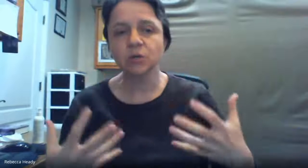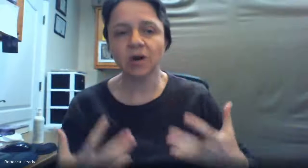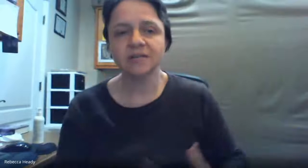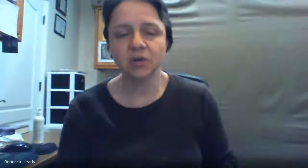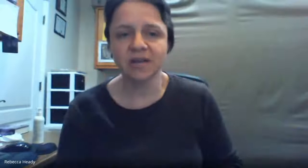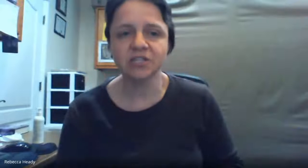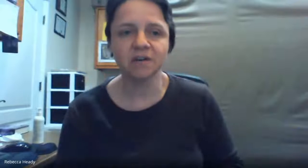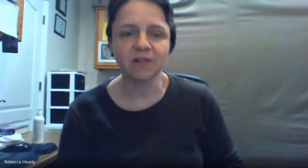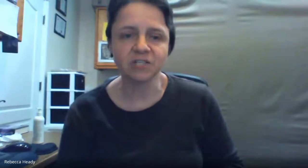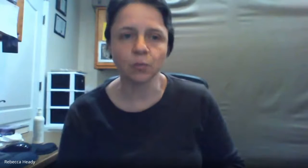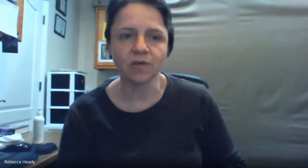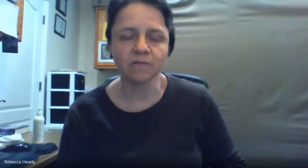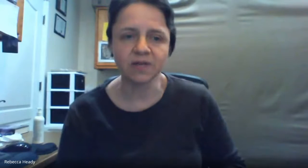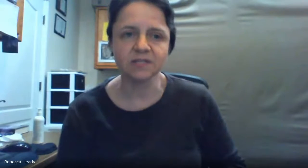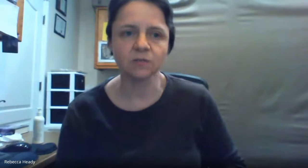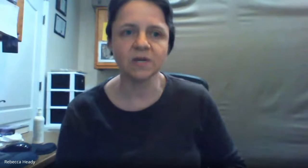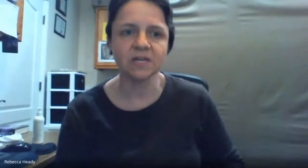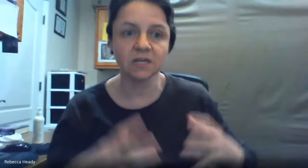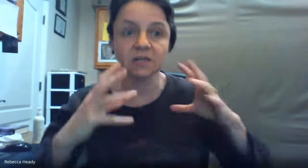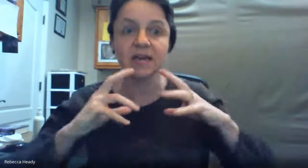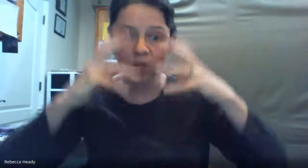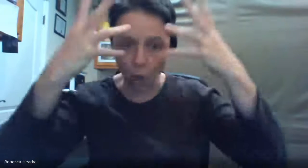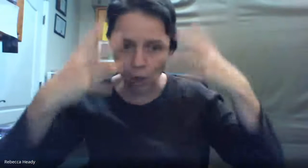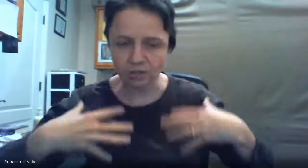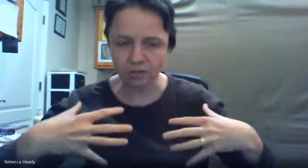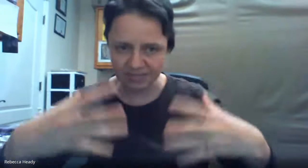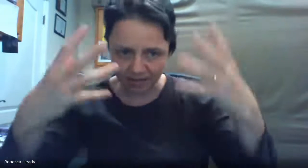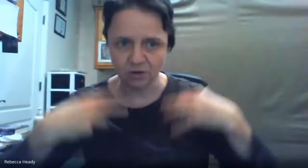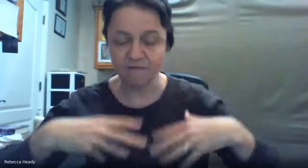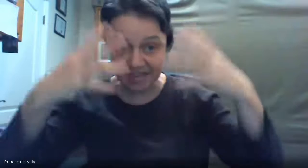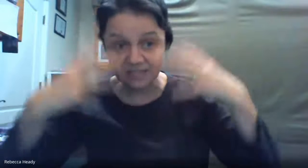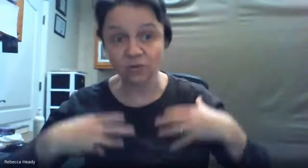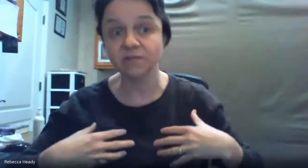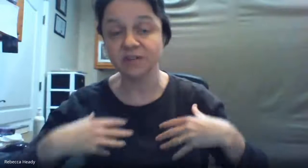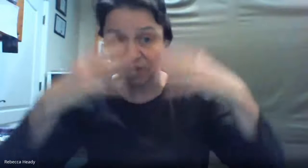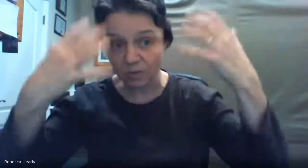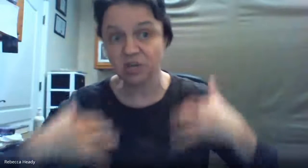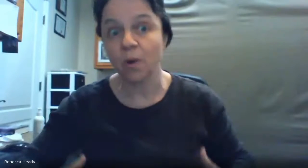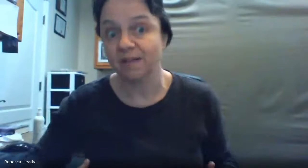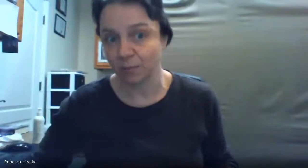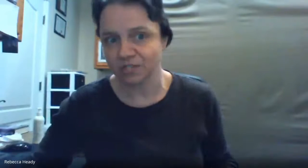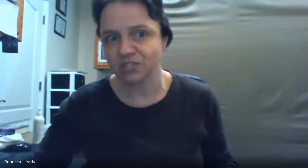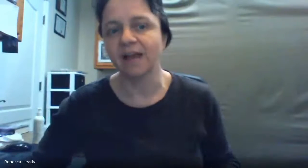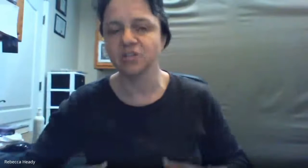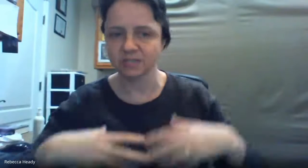do, our intonation and inflection with our voice, that's all comes out in our face. So facial expression and body language, and